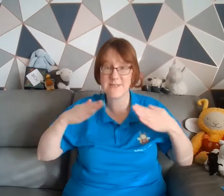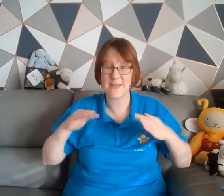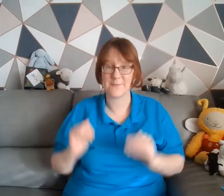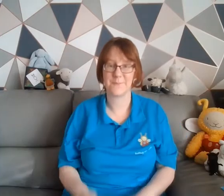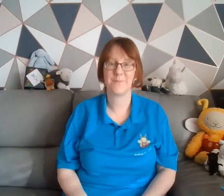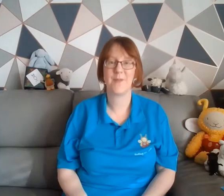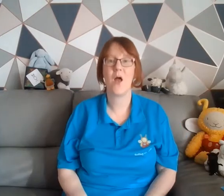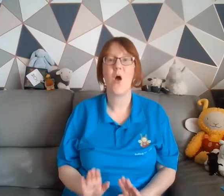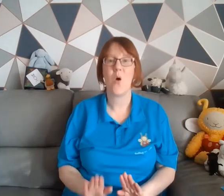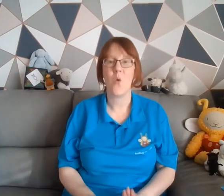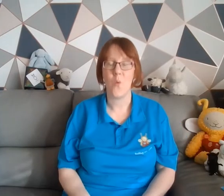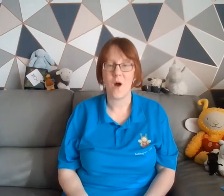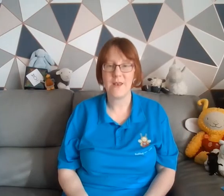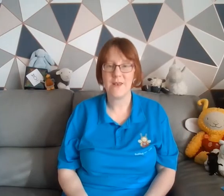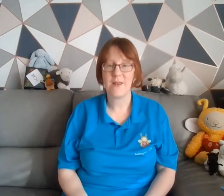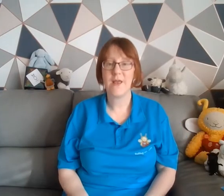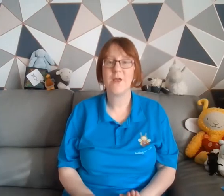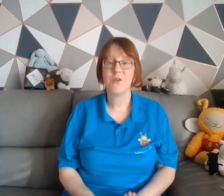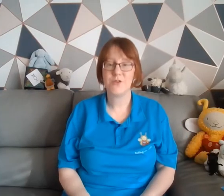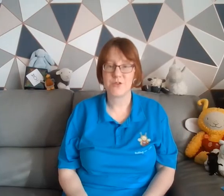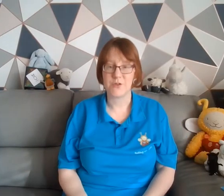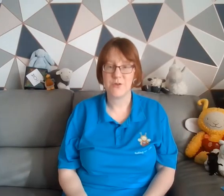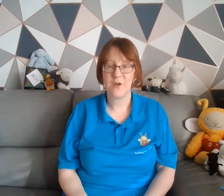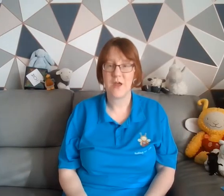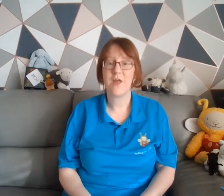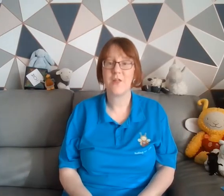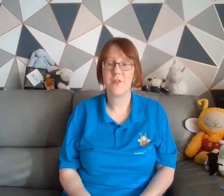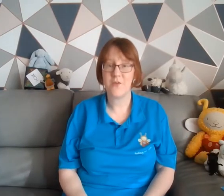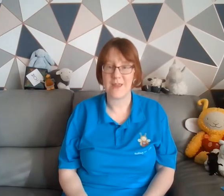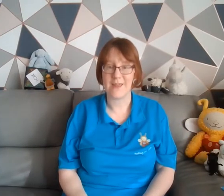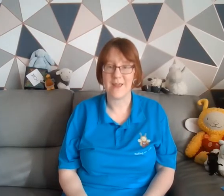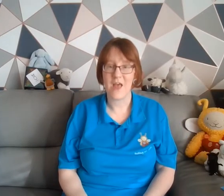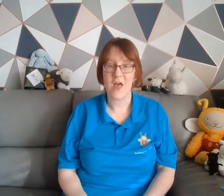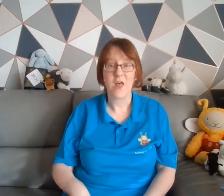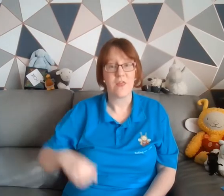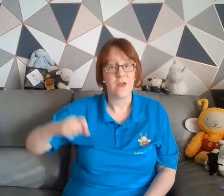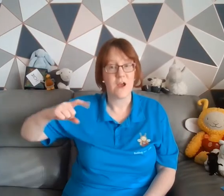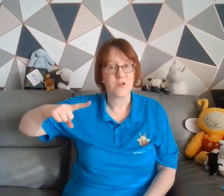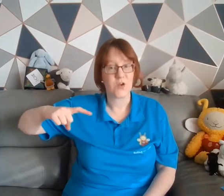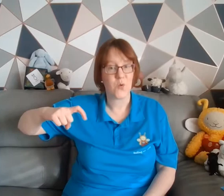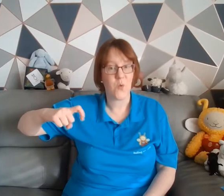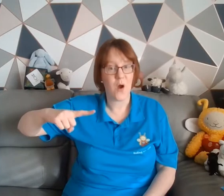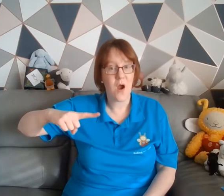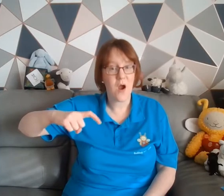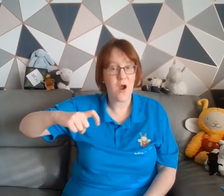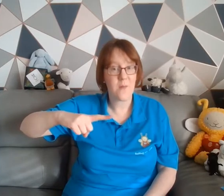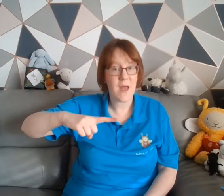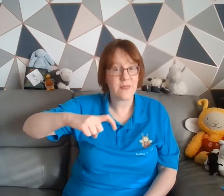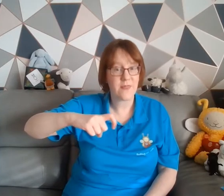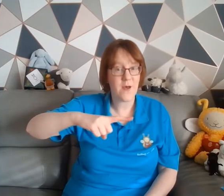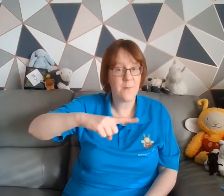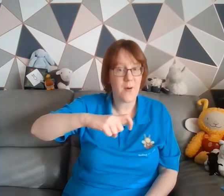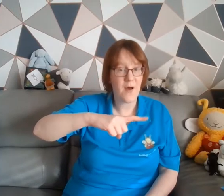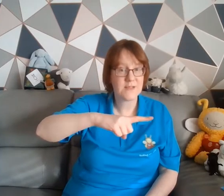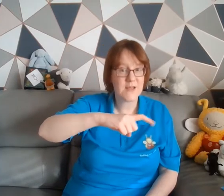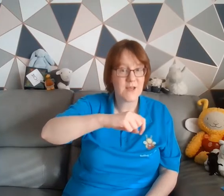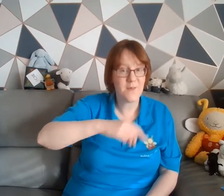sing? One, two, three. There's a worm at the bottom of